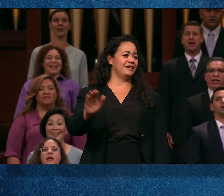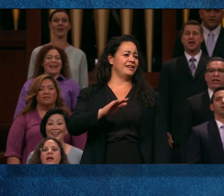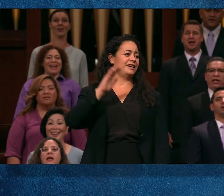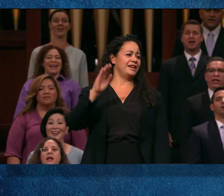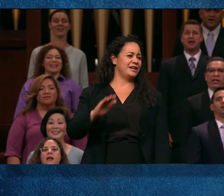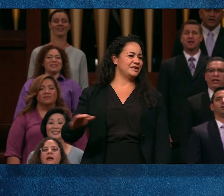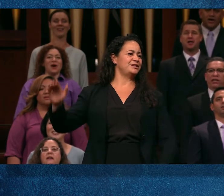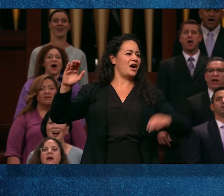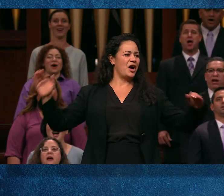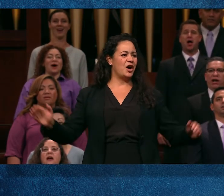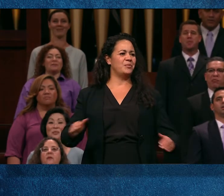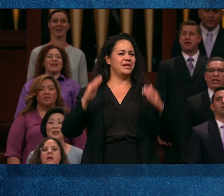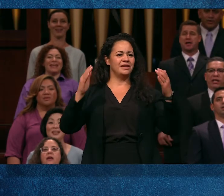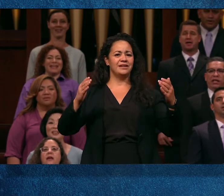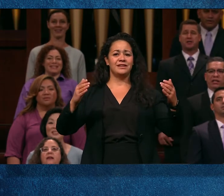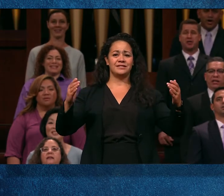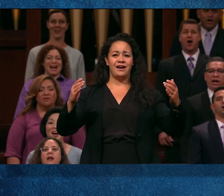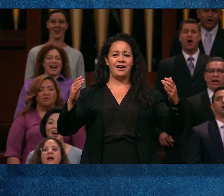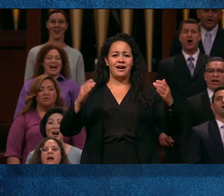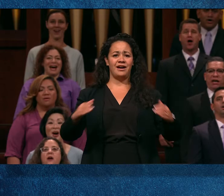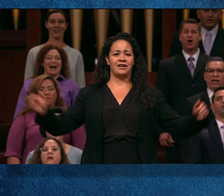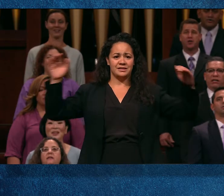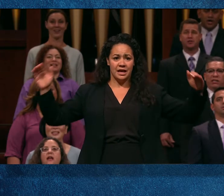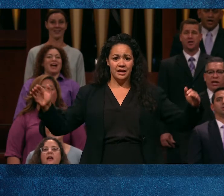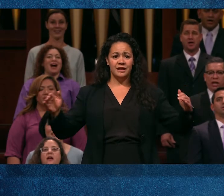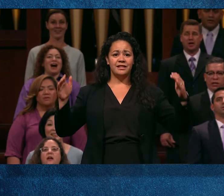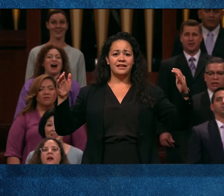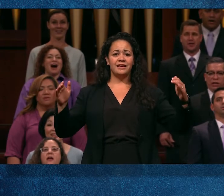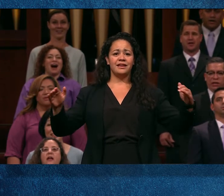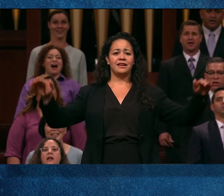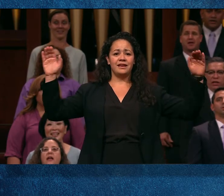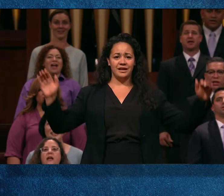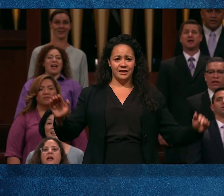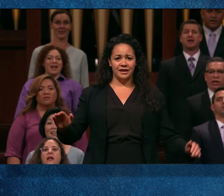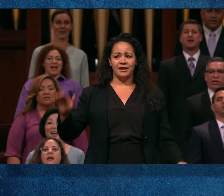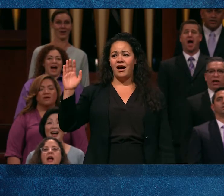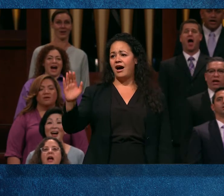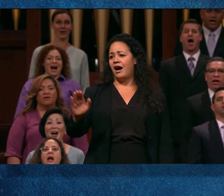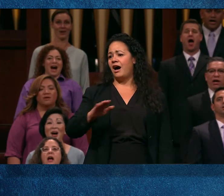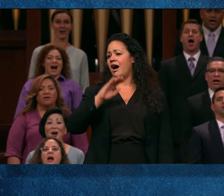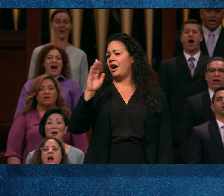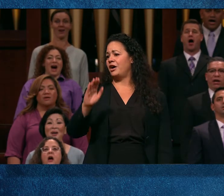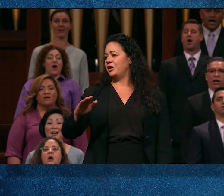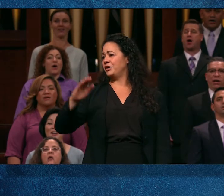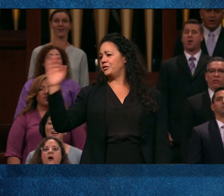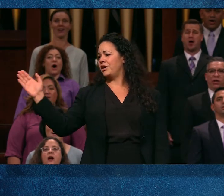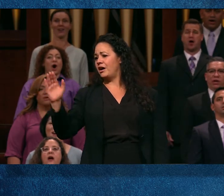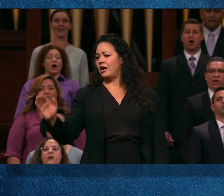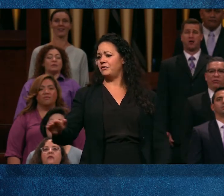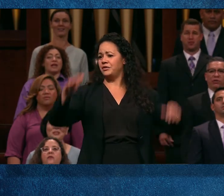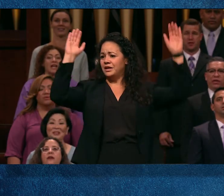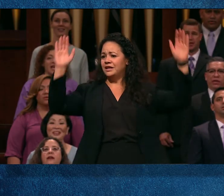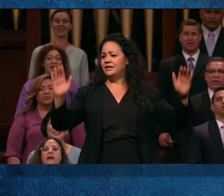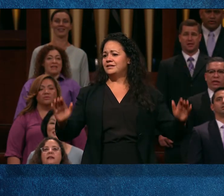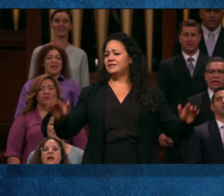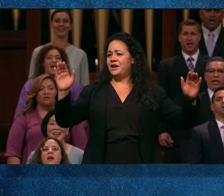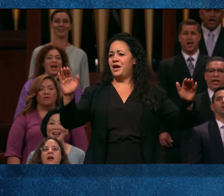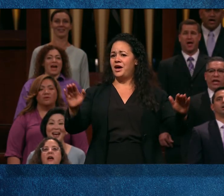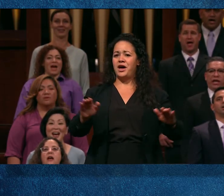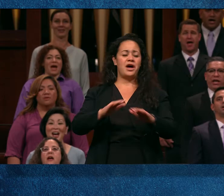kingdom is yours, We are our